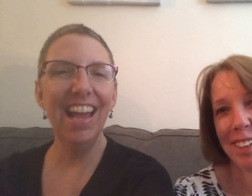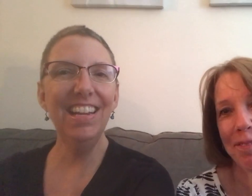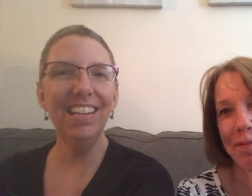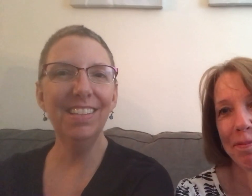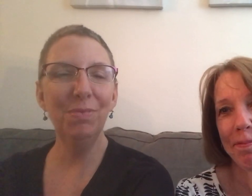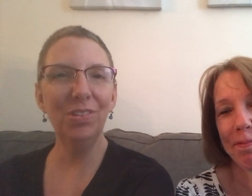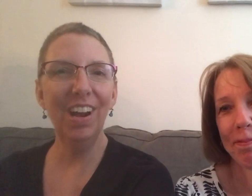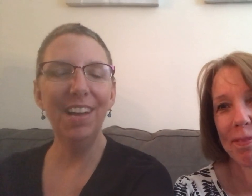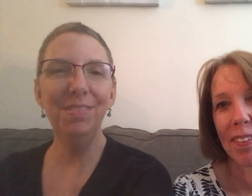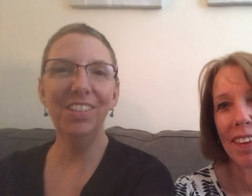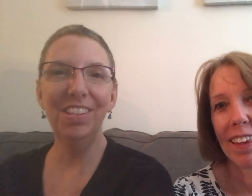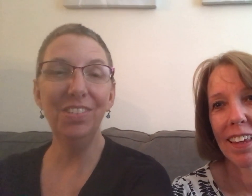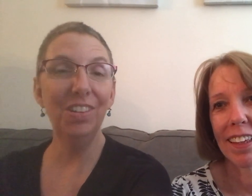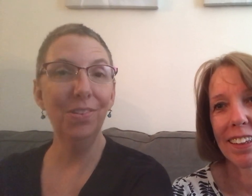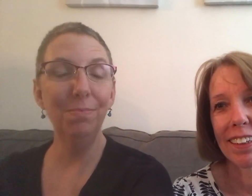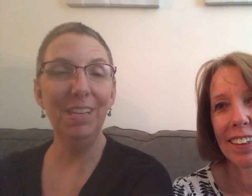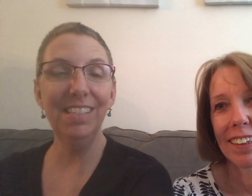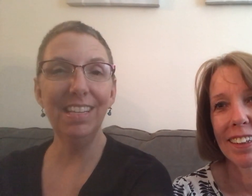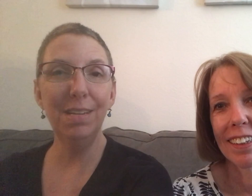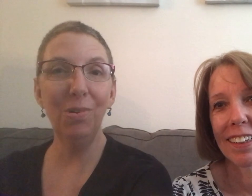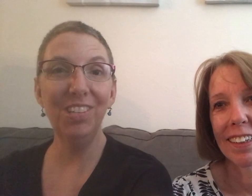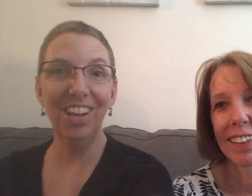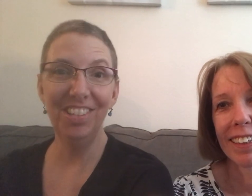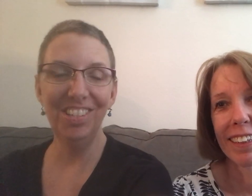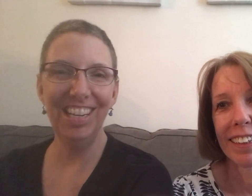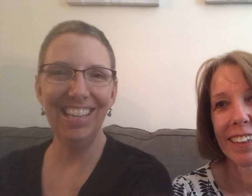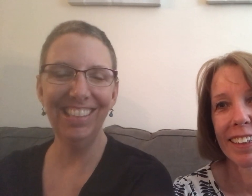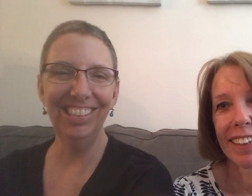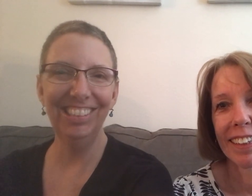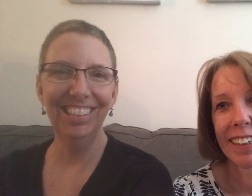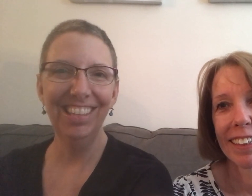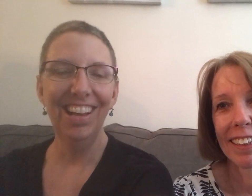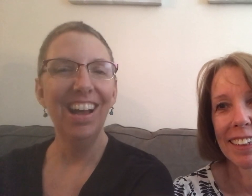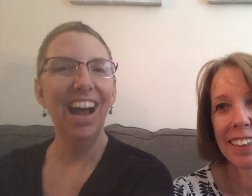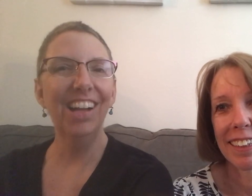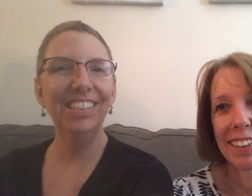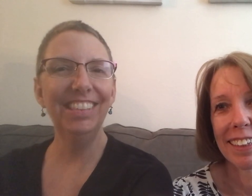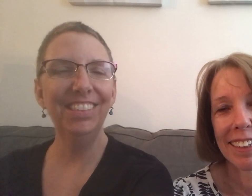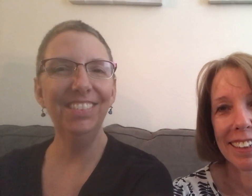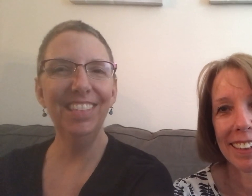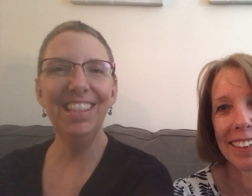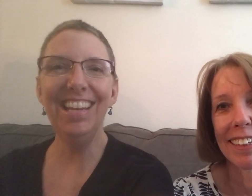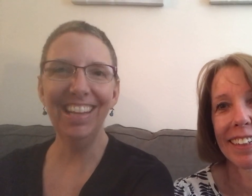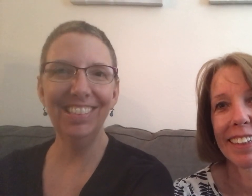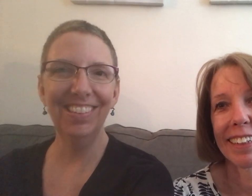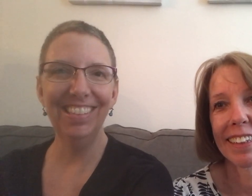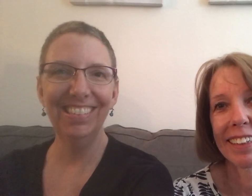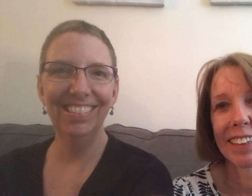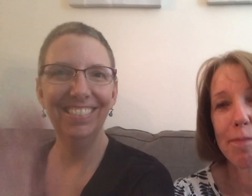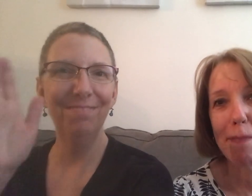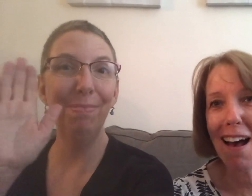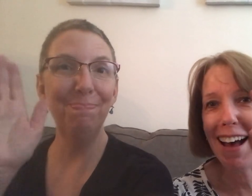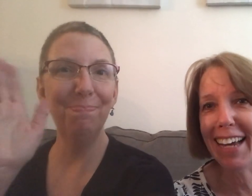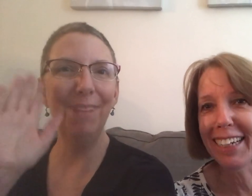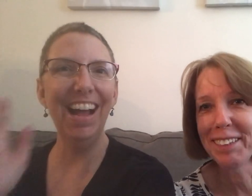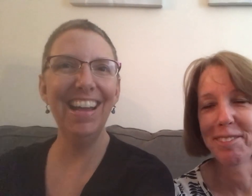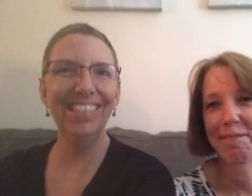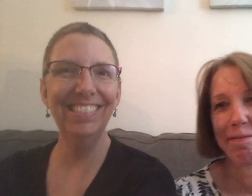and subscribe so that you don't miss any more Tanya Jane English. I'll see you in the next one. Bye. Bye.